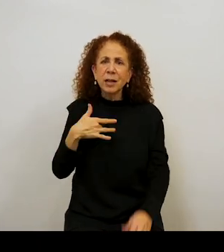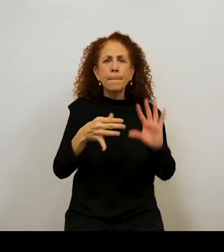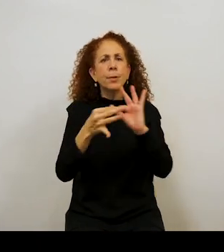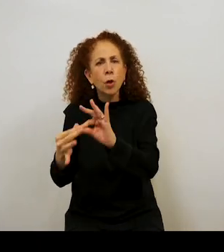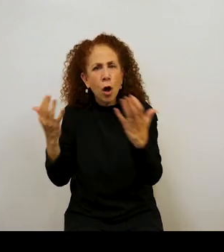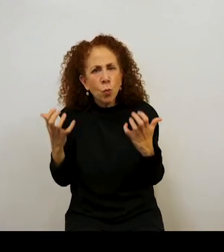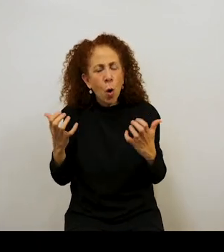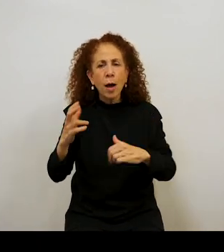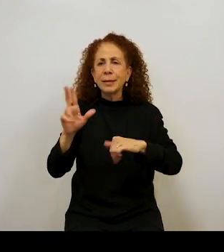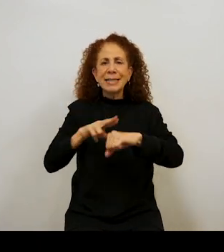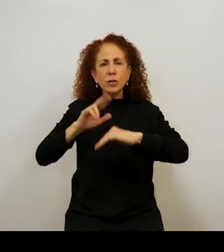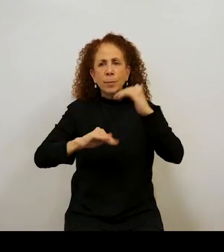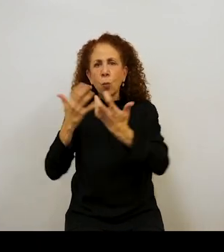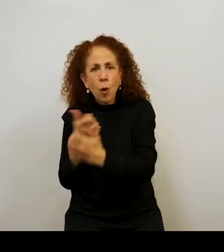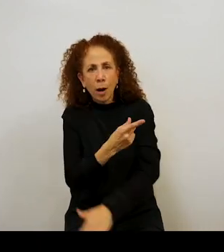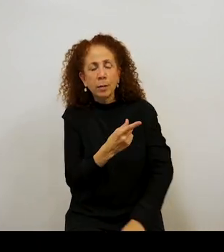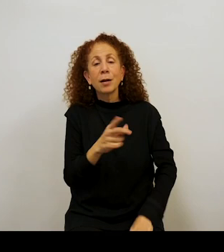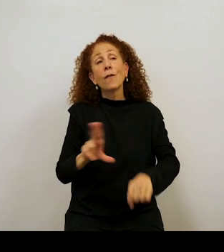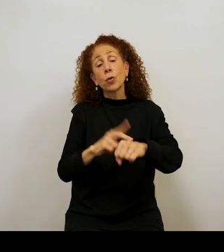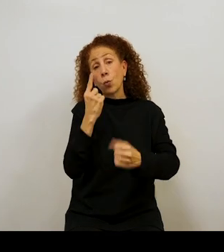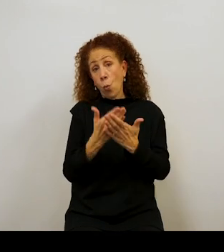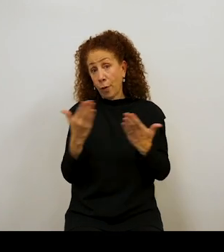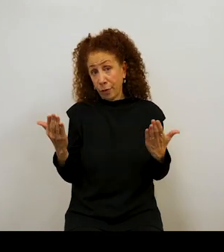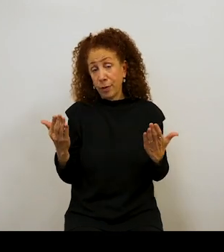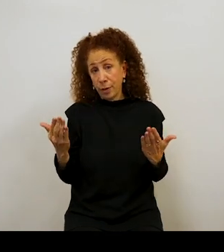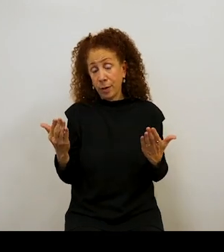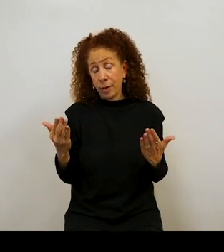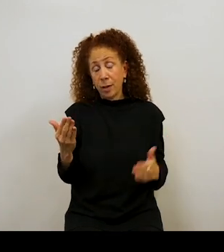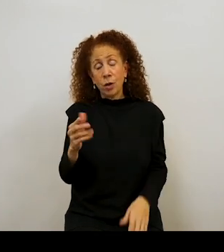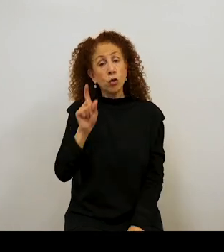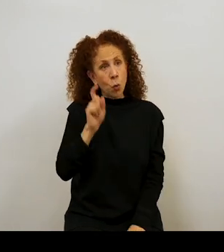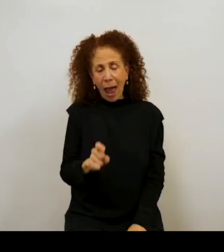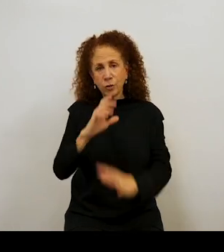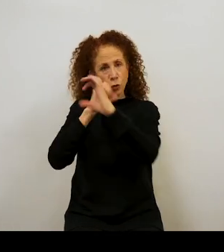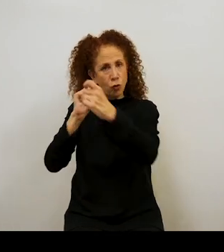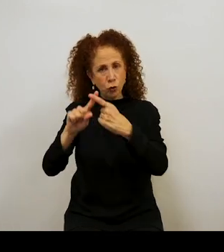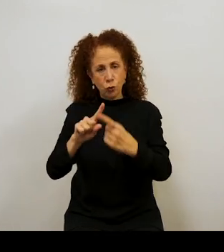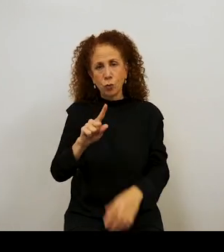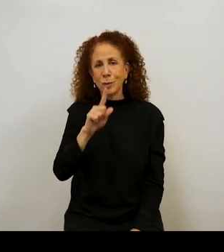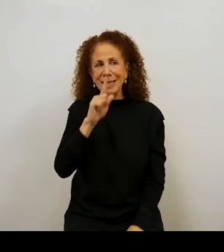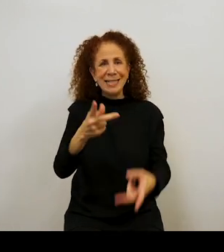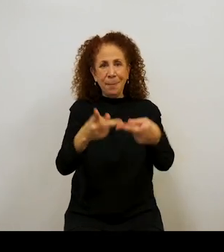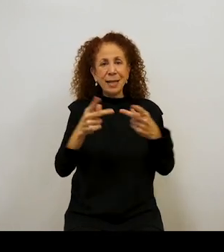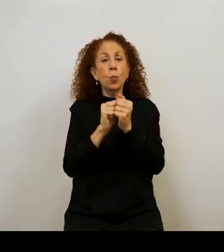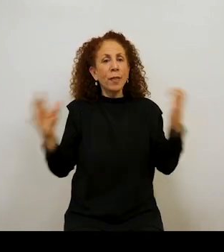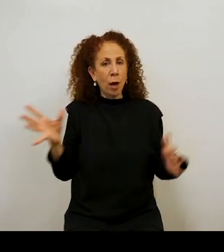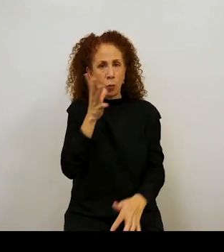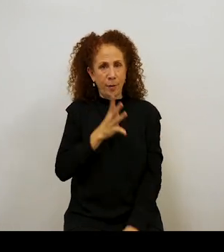to nation. And of course, the one thing, though, that you had to be drawn to is a place without